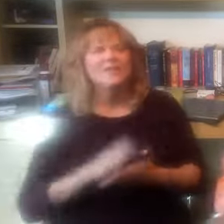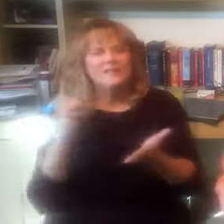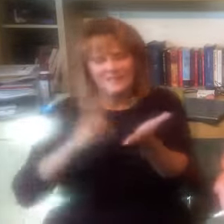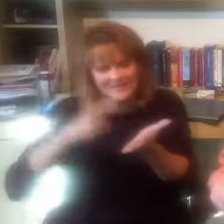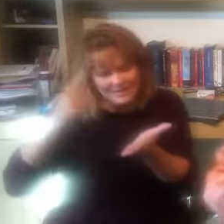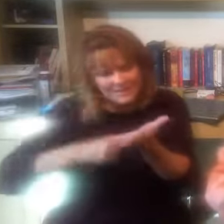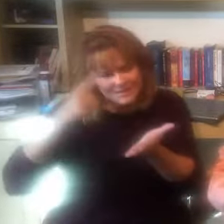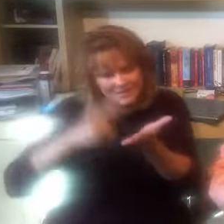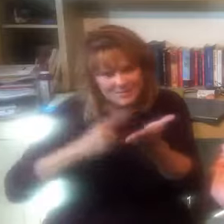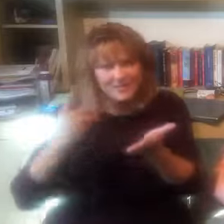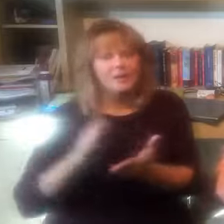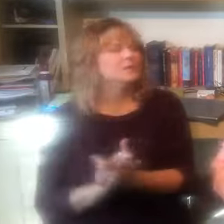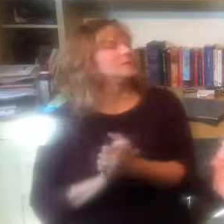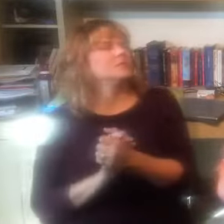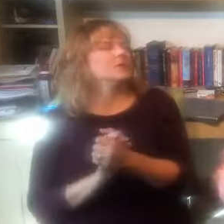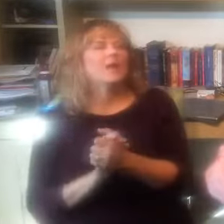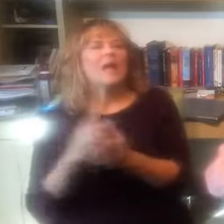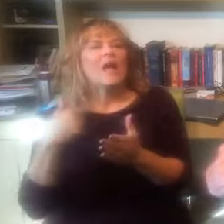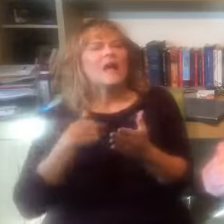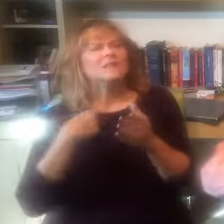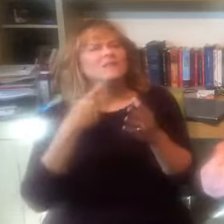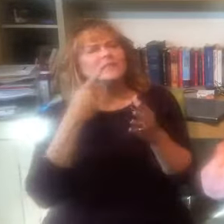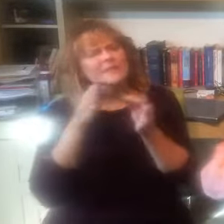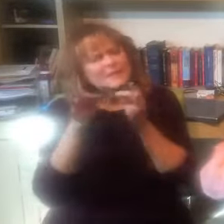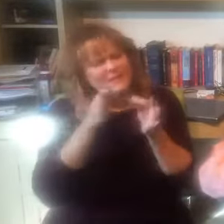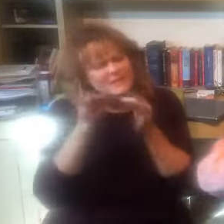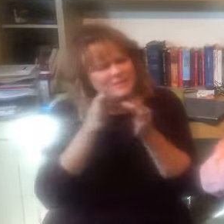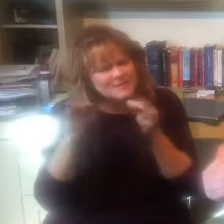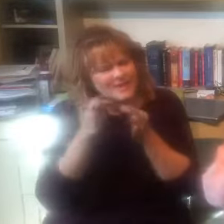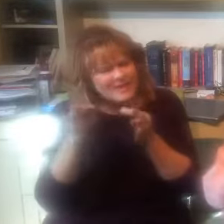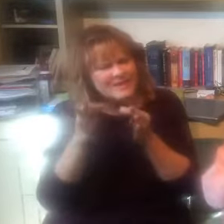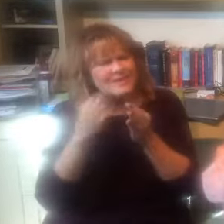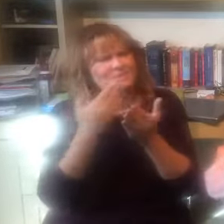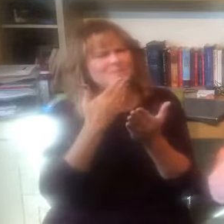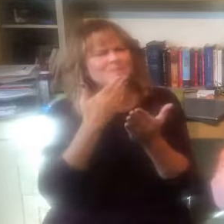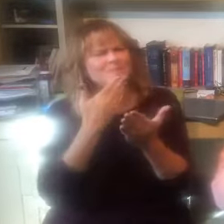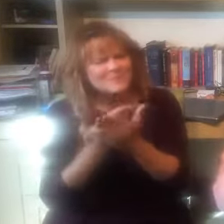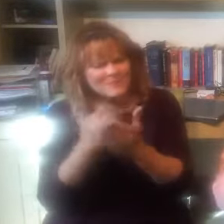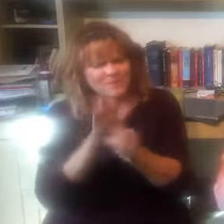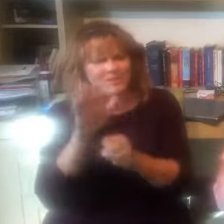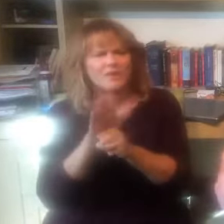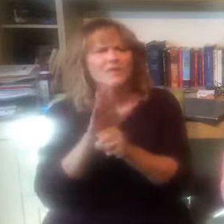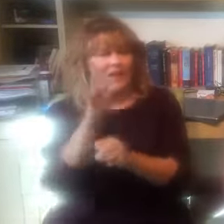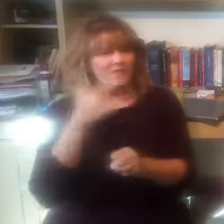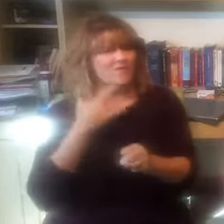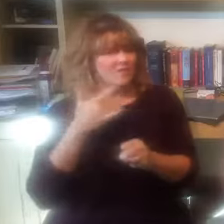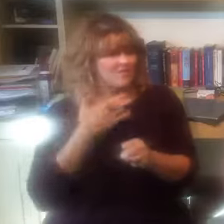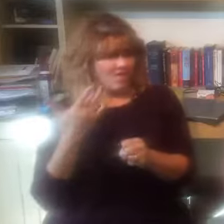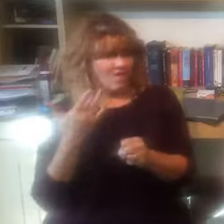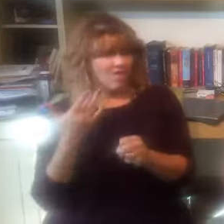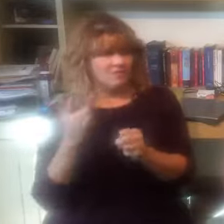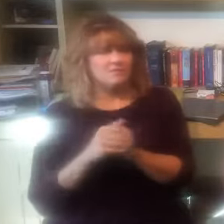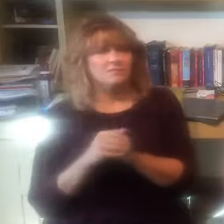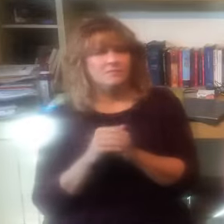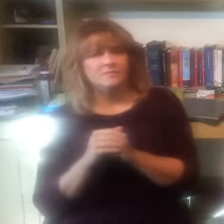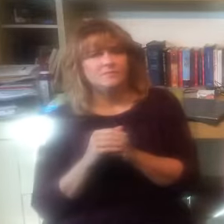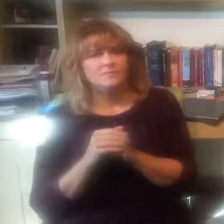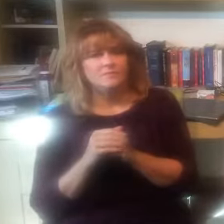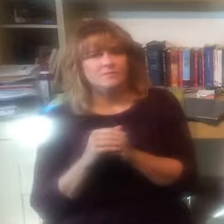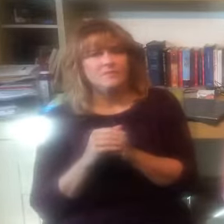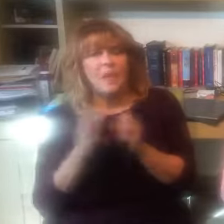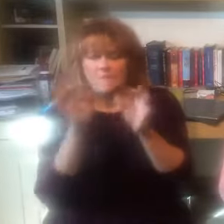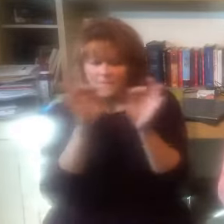sometimes I don't explain something well enough. If you feel that way, please